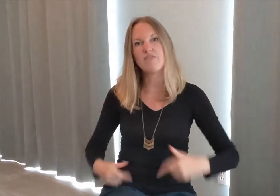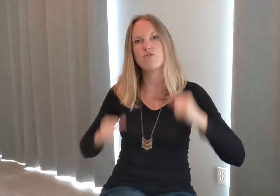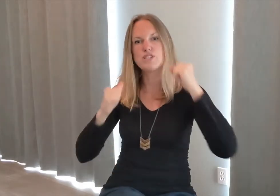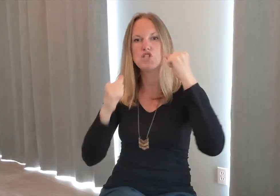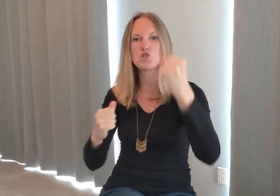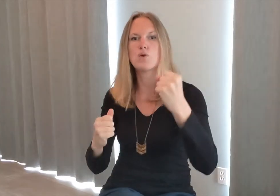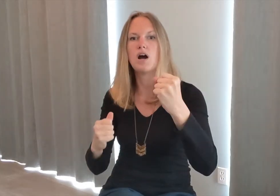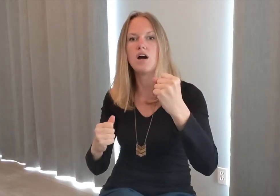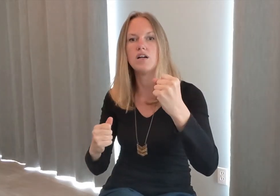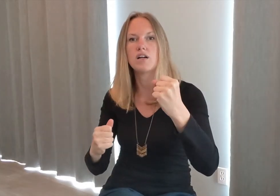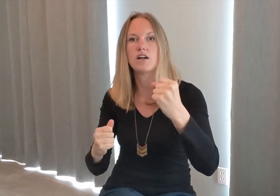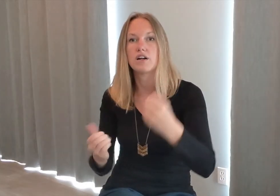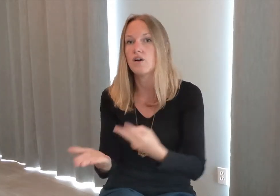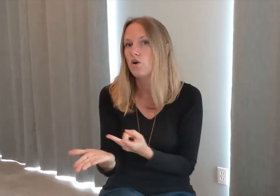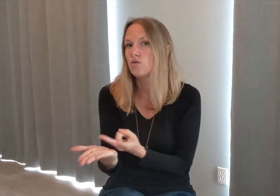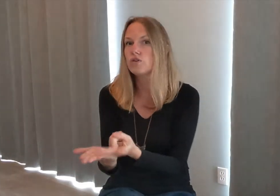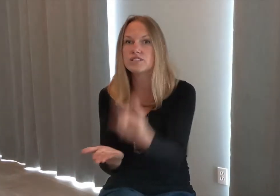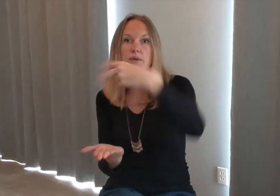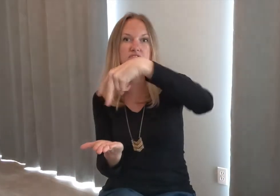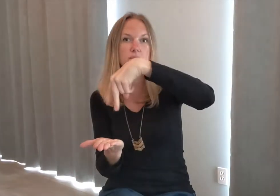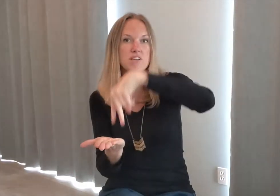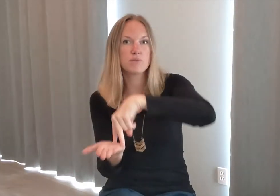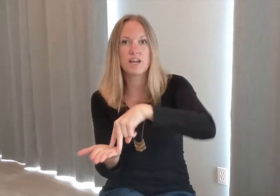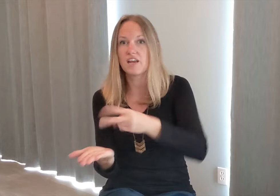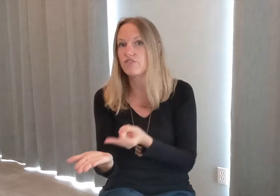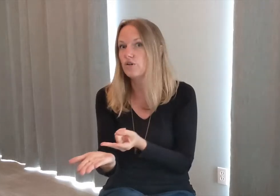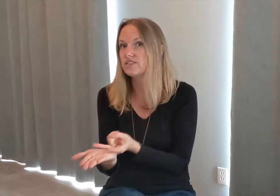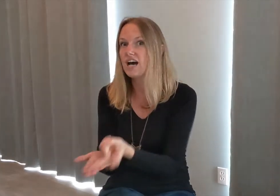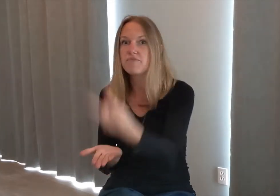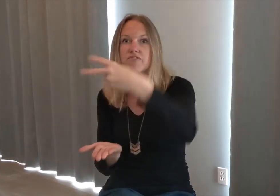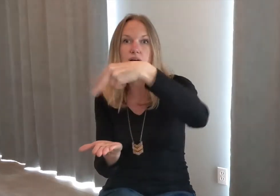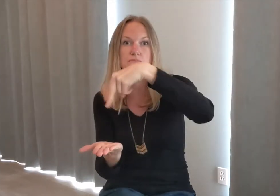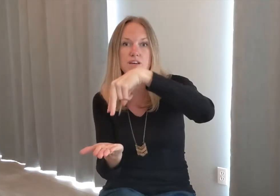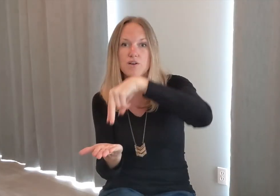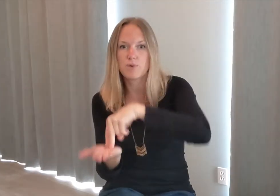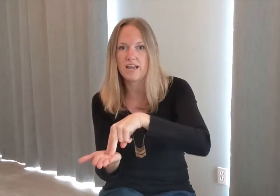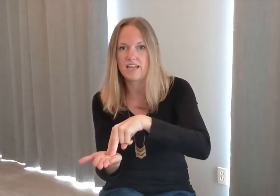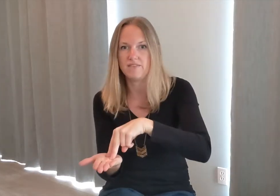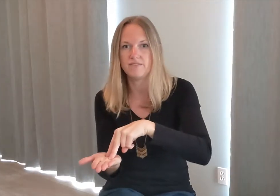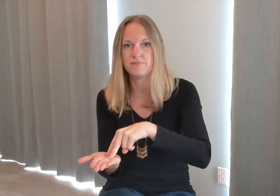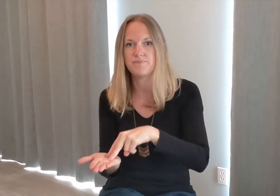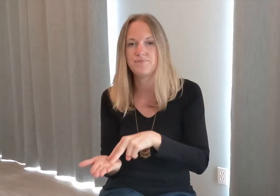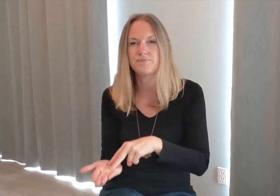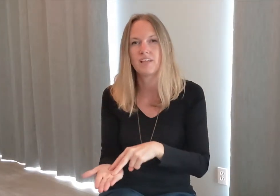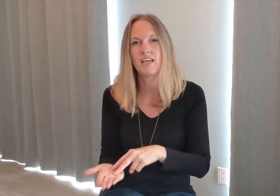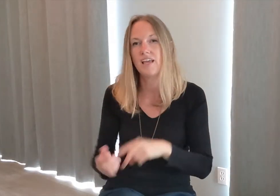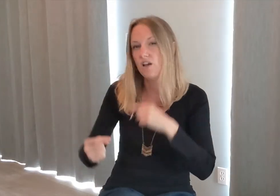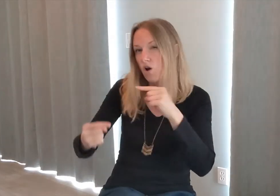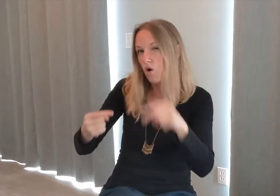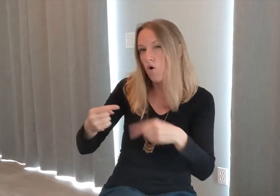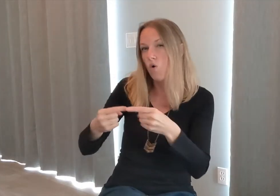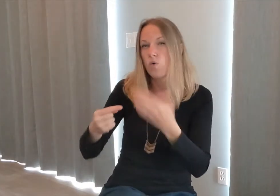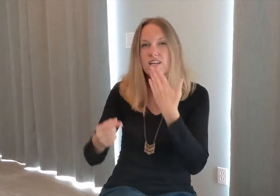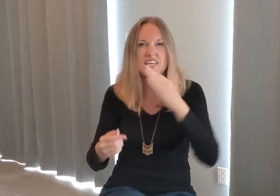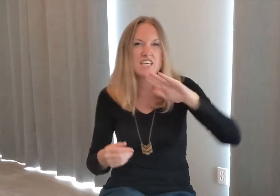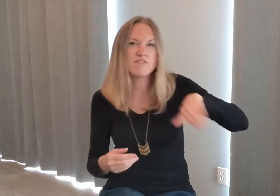was stronger, rose up from the grave, rose up from the grave. Okay, when evil